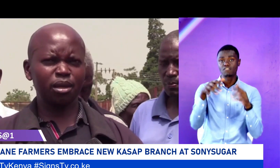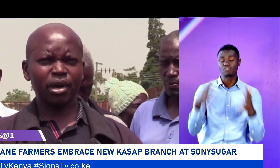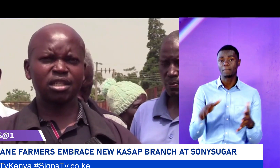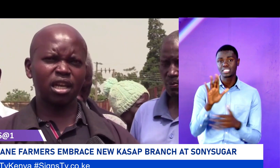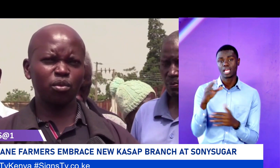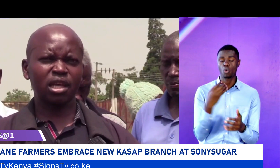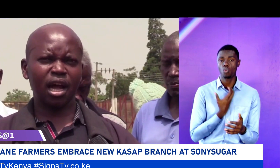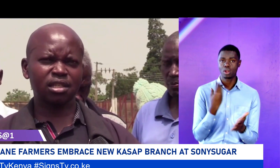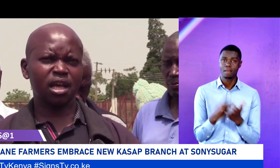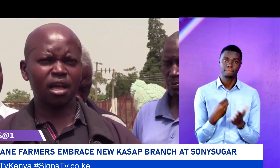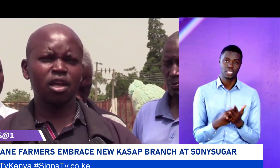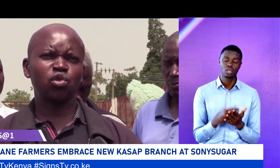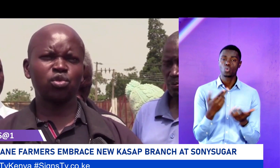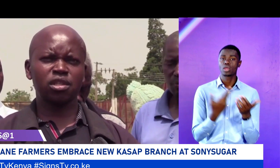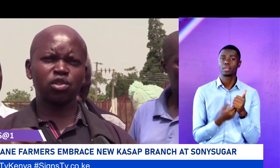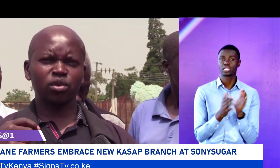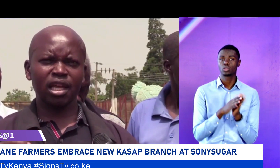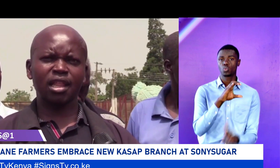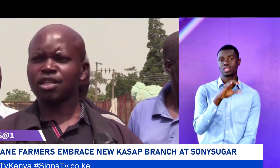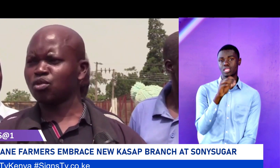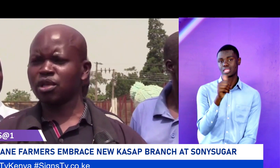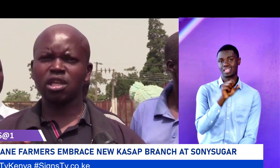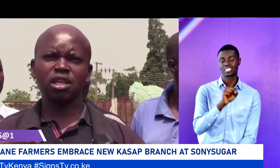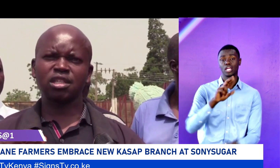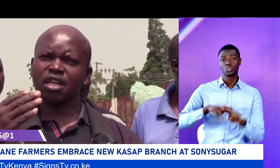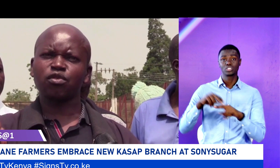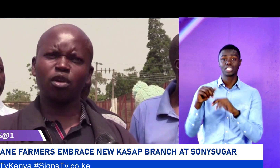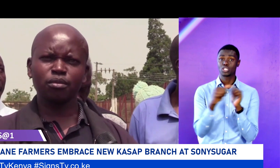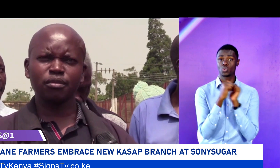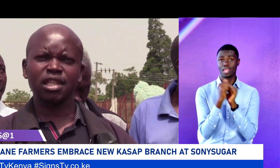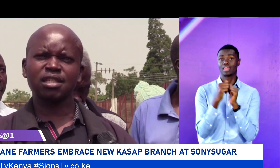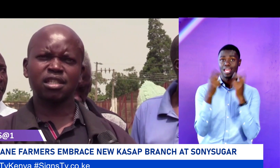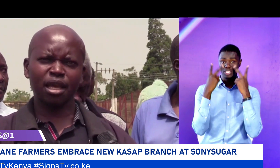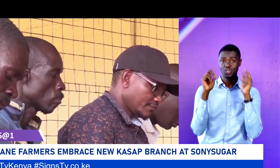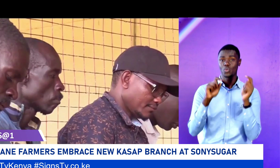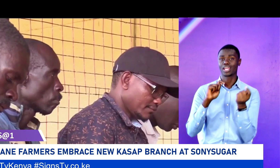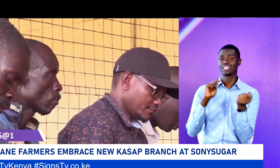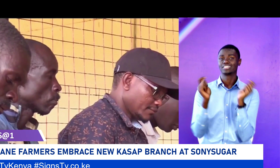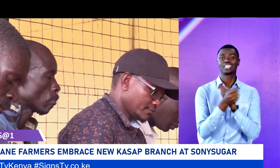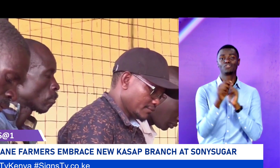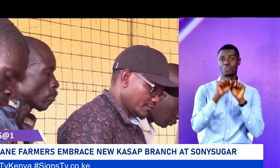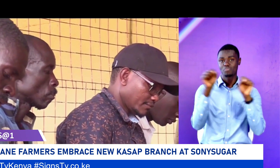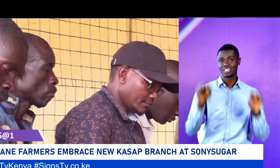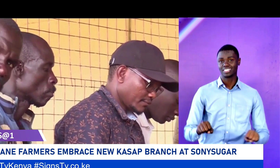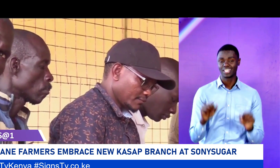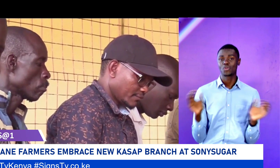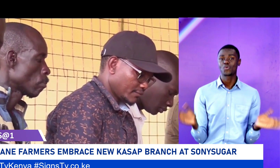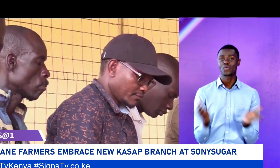currently partnering with CASA to see together that we transform the system, and we encourage the system to improve in